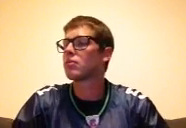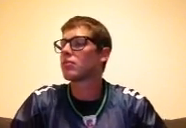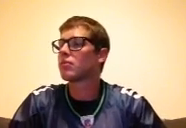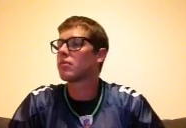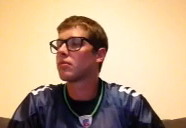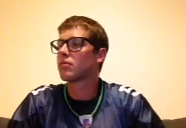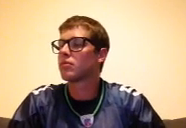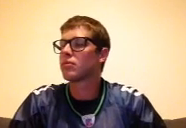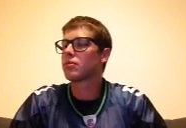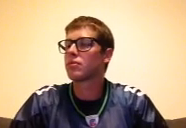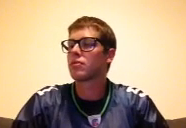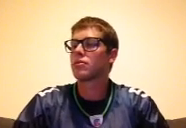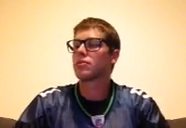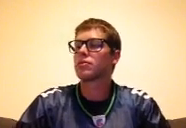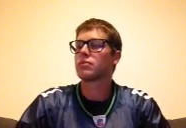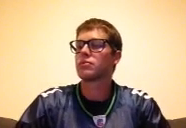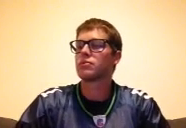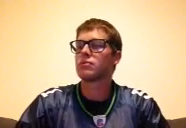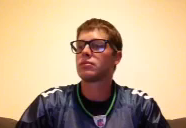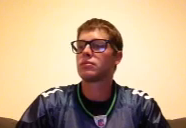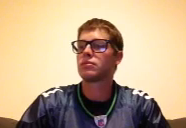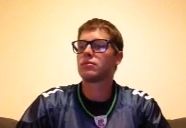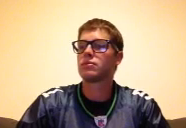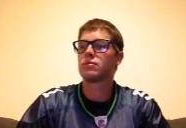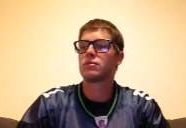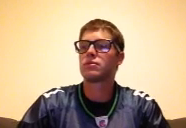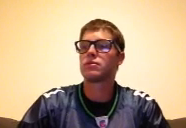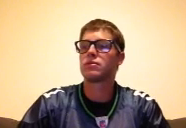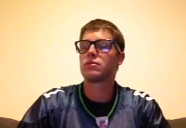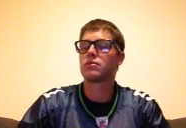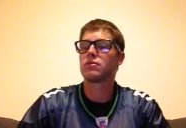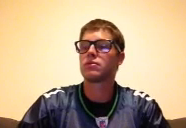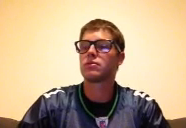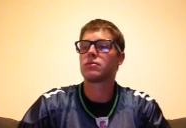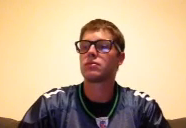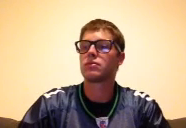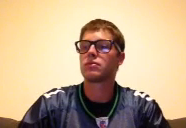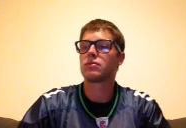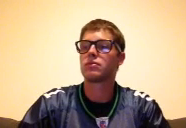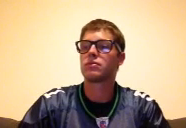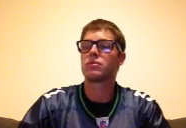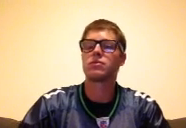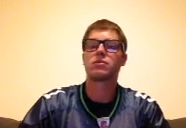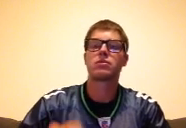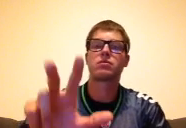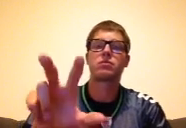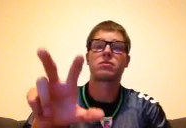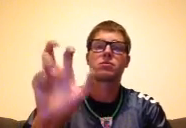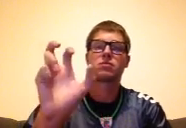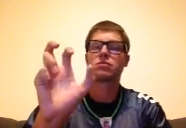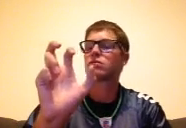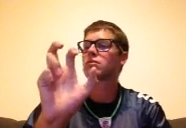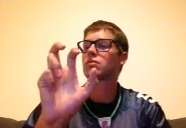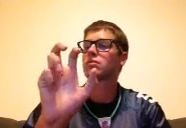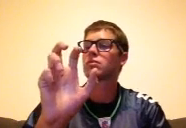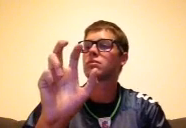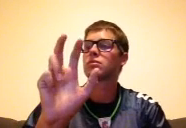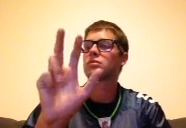pass interference call, which was literally 3 feet in front of us. Yeah. And the Seahawks got some bad calls against them. And then last night on Sunday Night